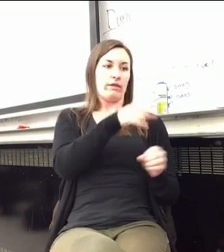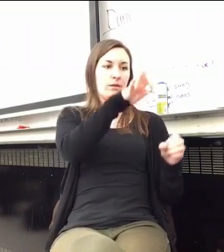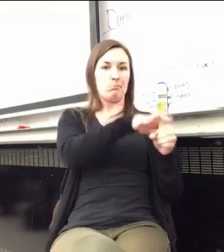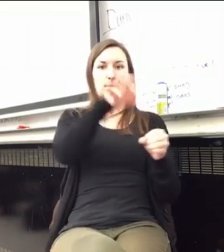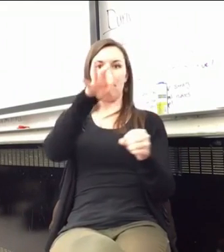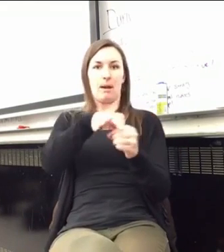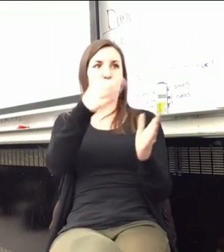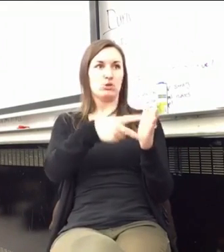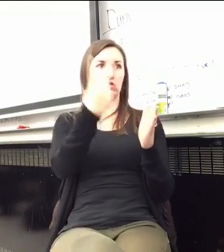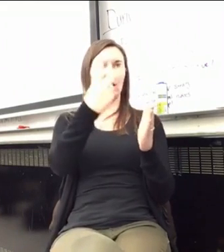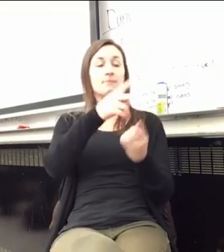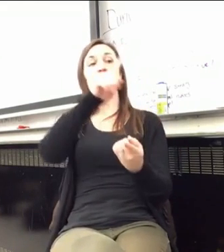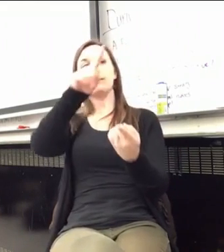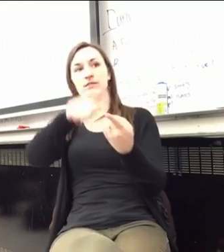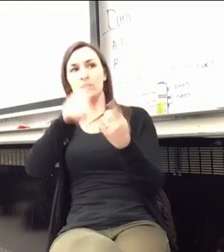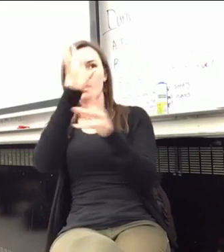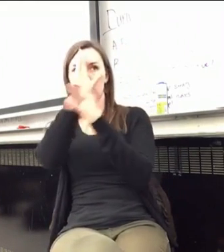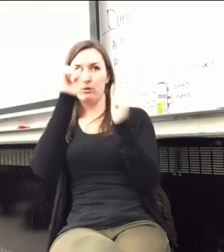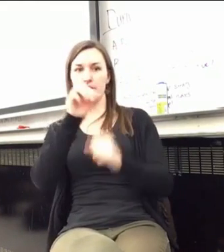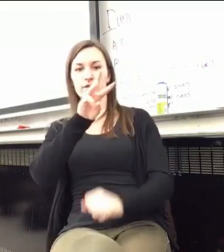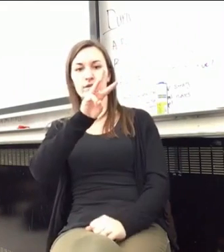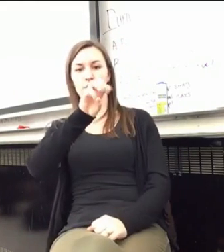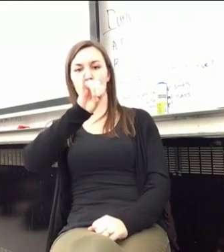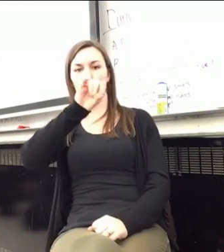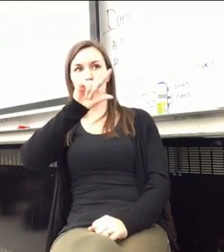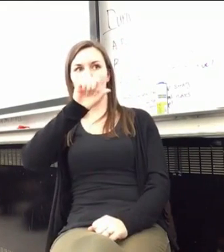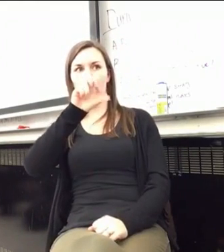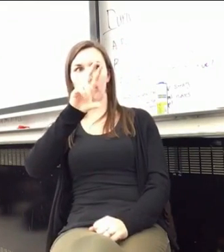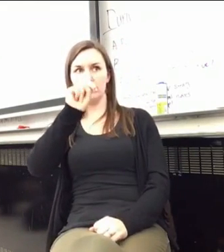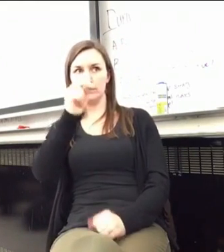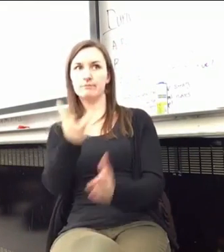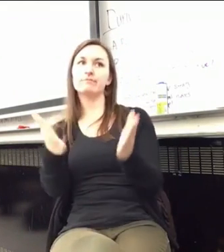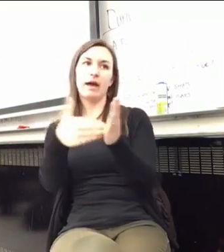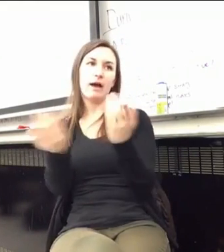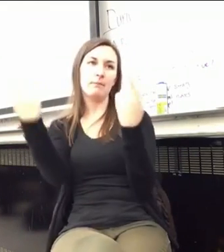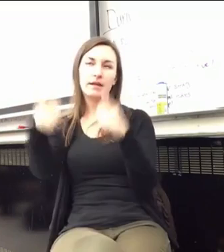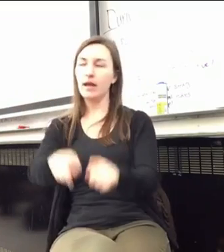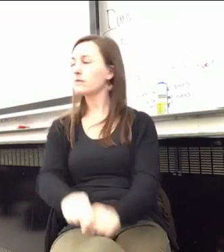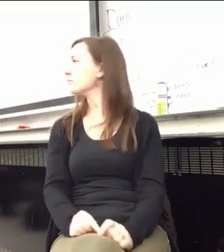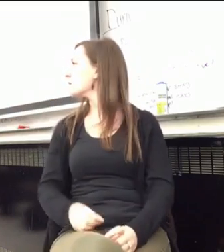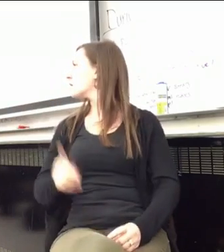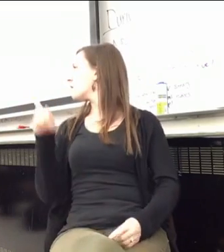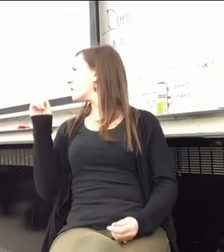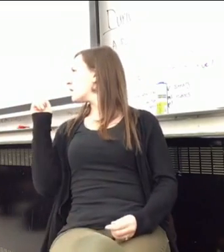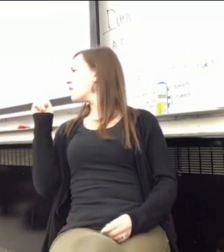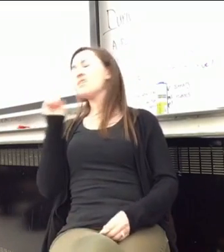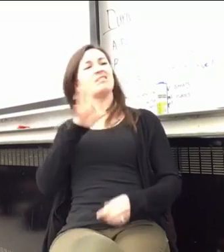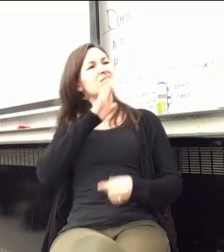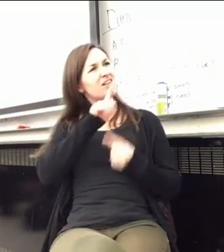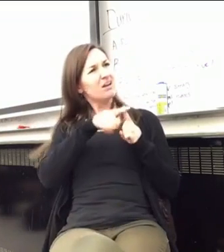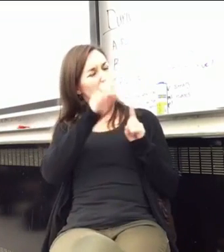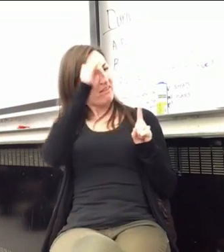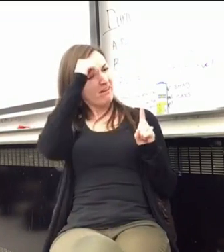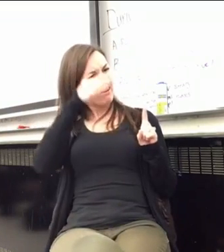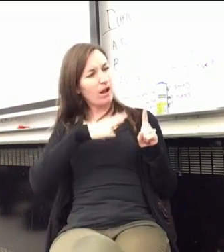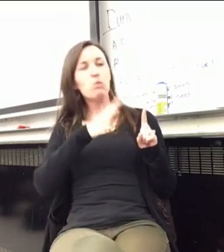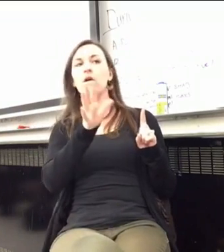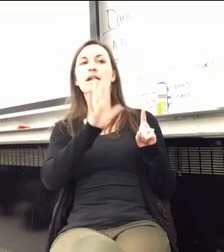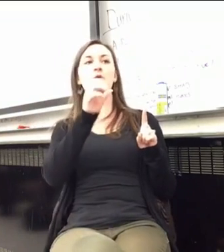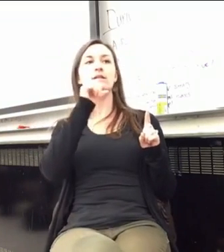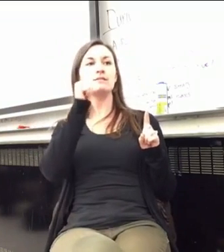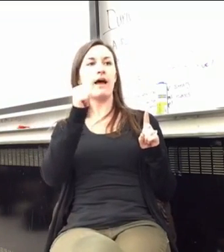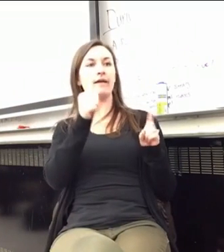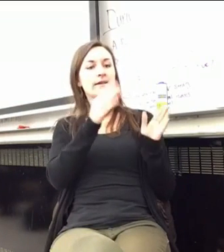president until Wilson. So No, Grover Cleveland, the guy that got elected and yeah, but that doesn't count because that's not a consecutive term.